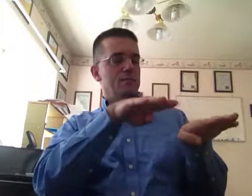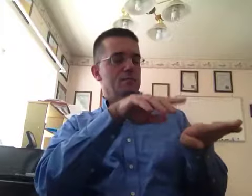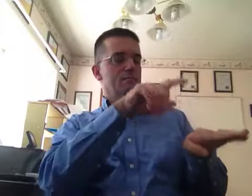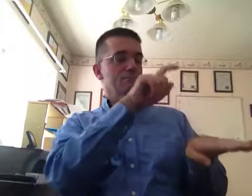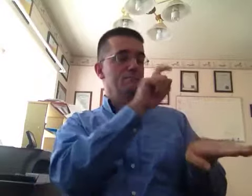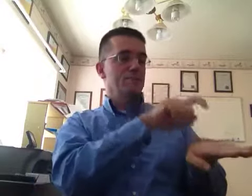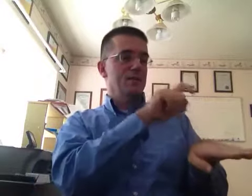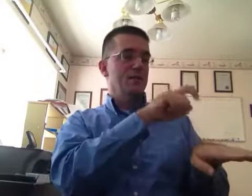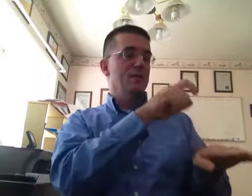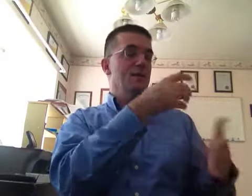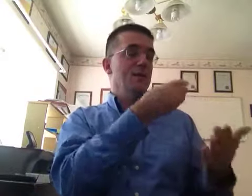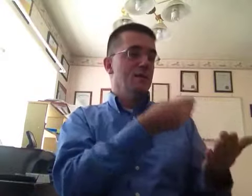best way to build long-term cash.